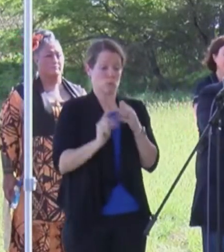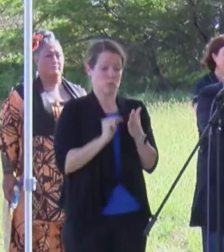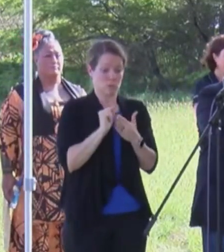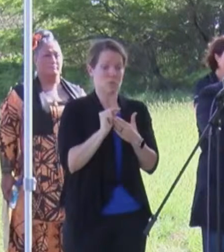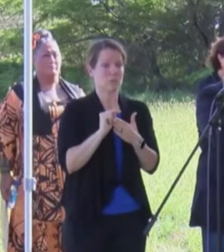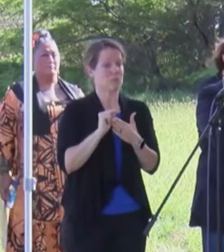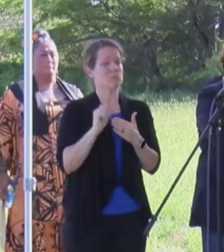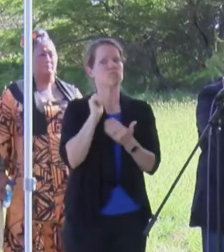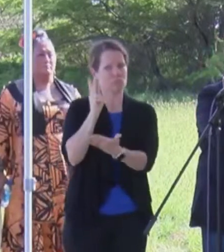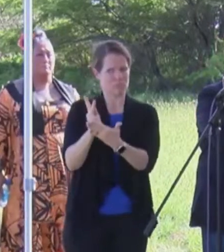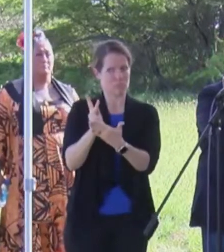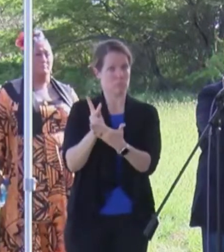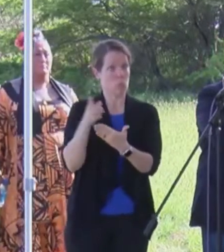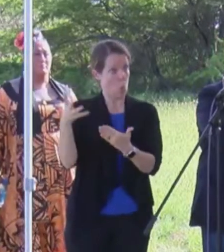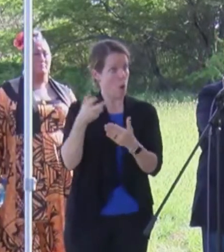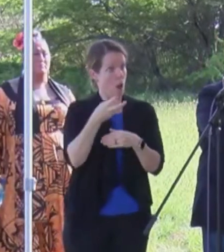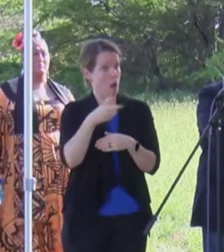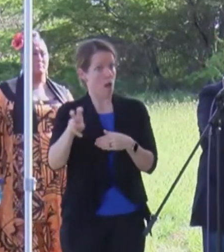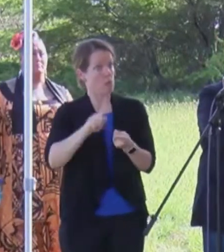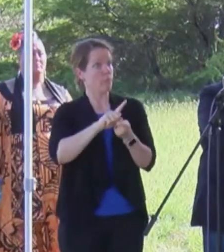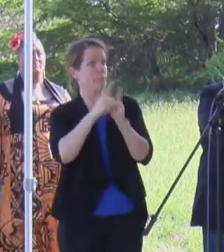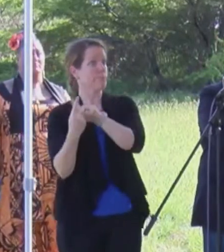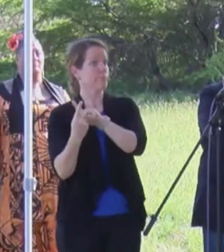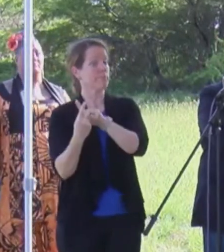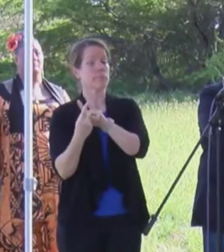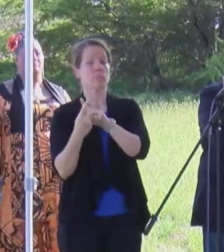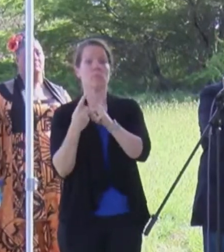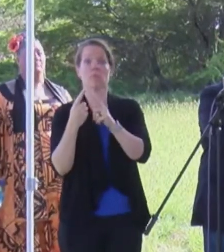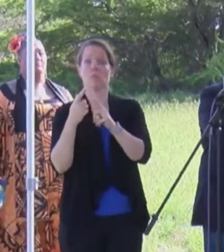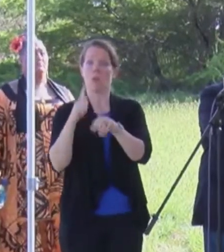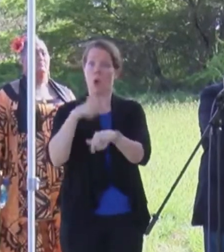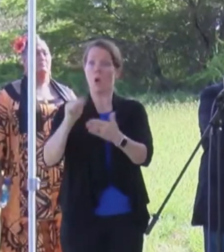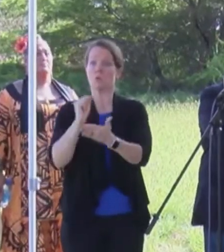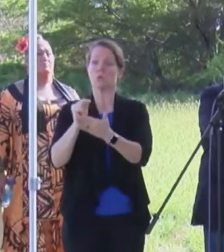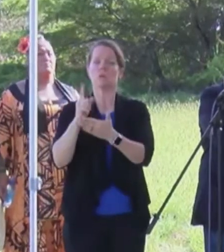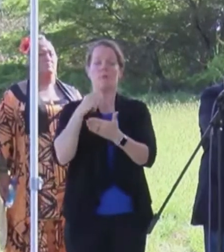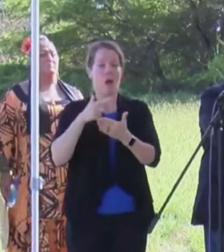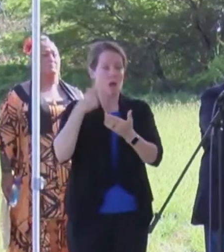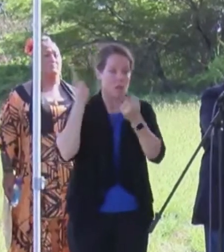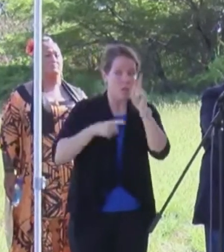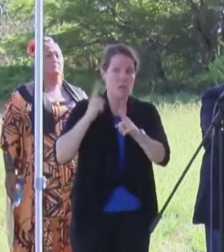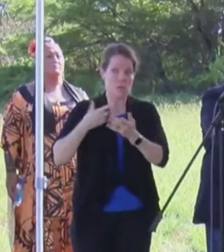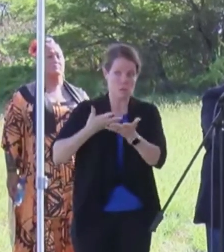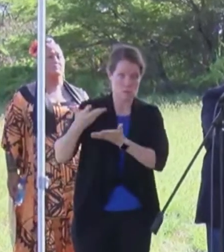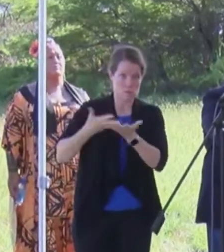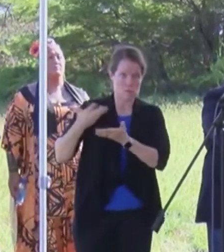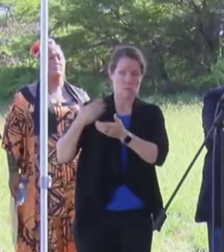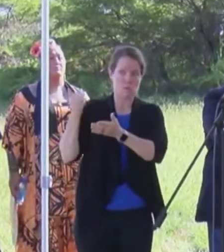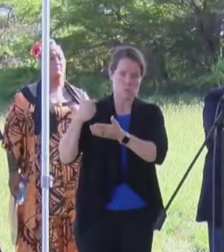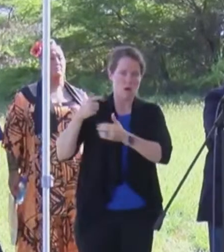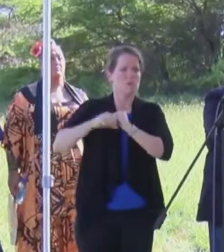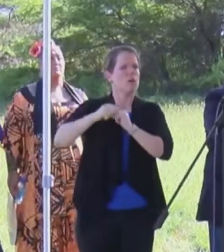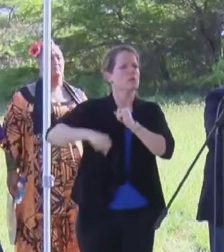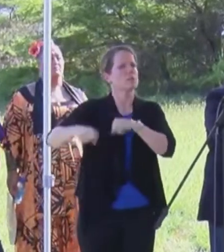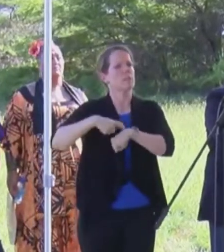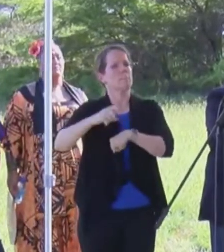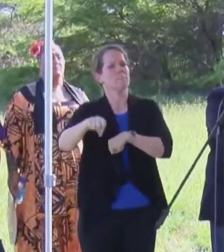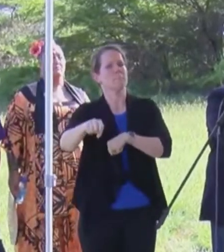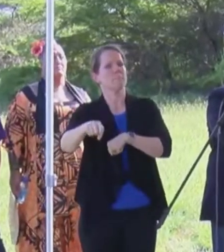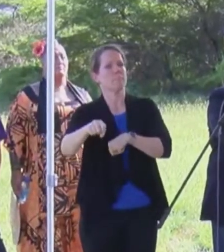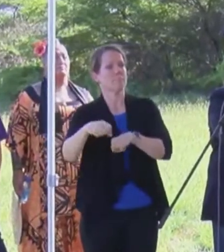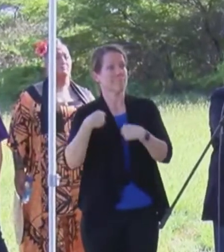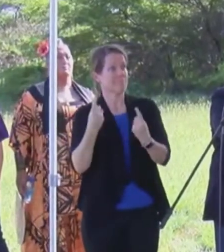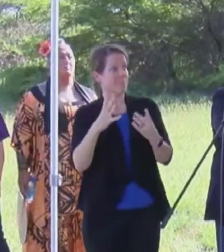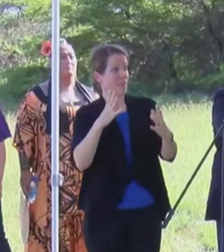the holiday season has passed, is more than time to give every possible option. And we've